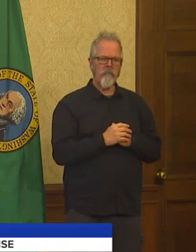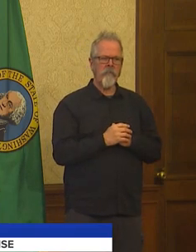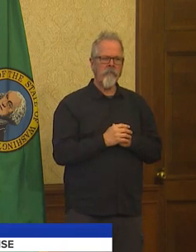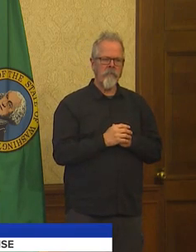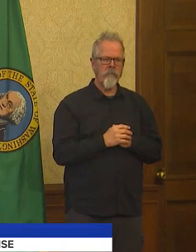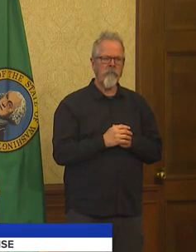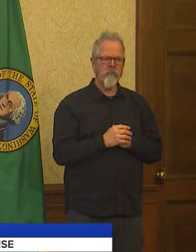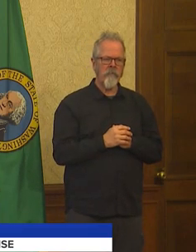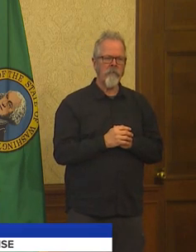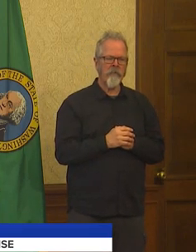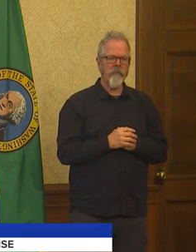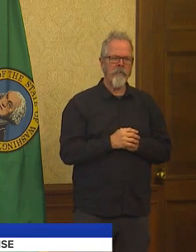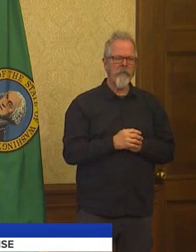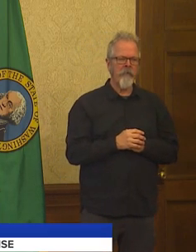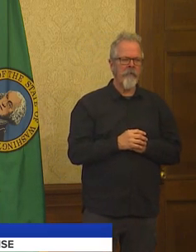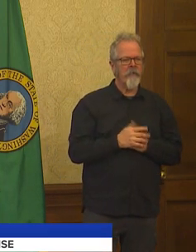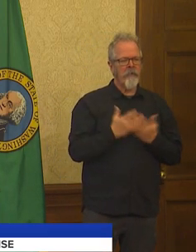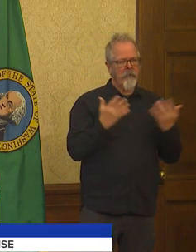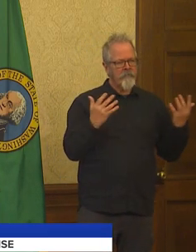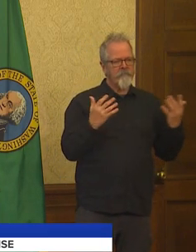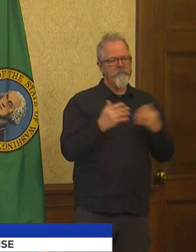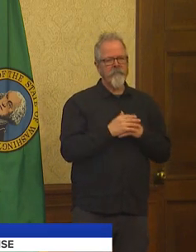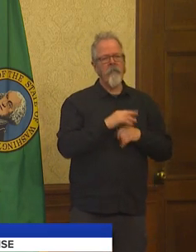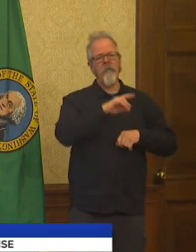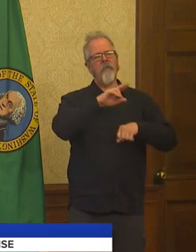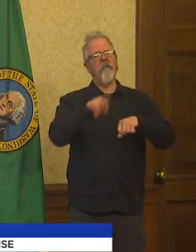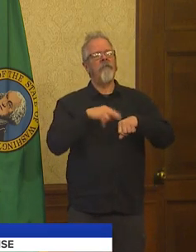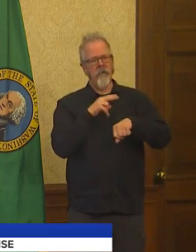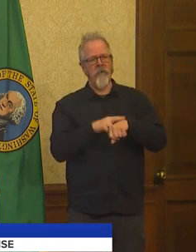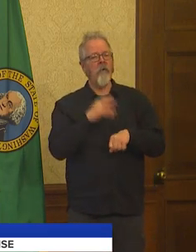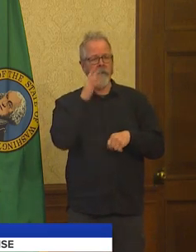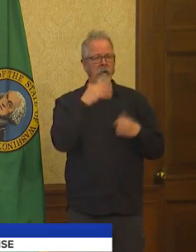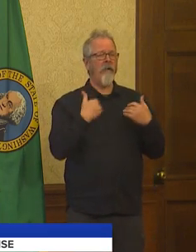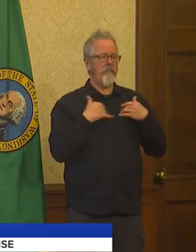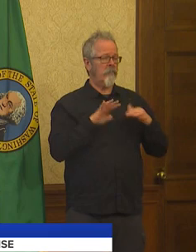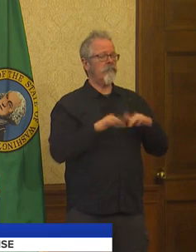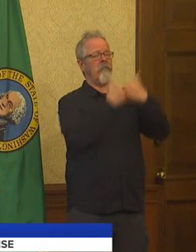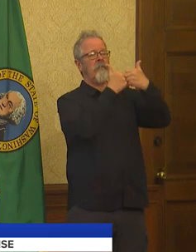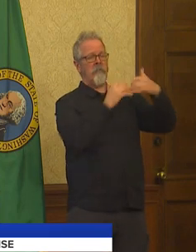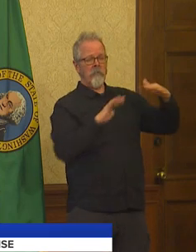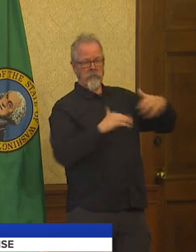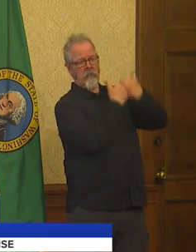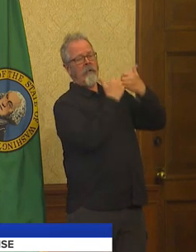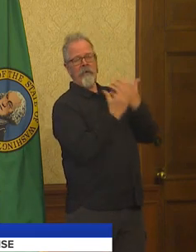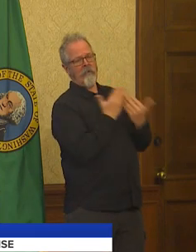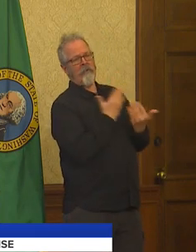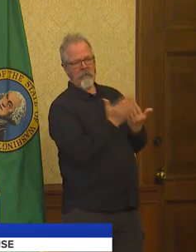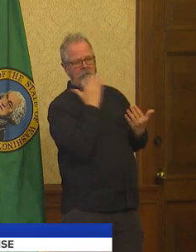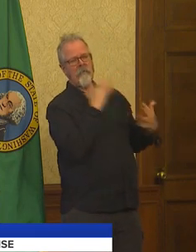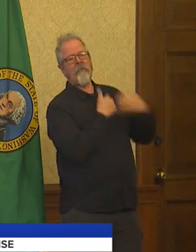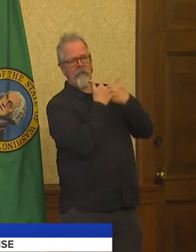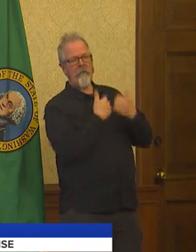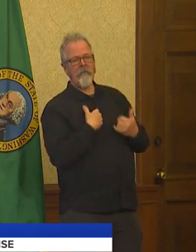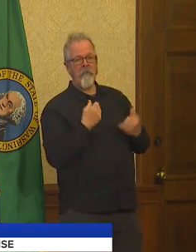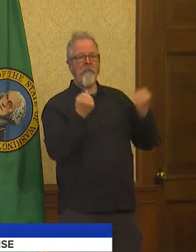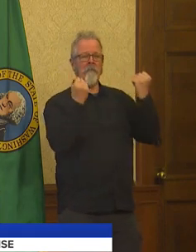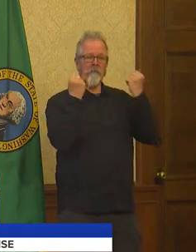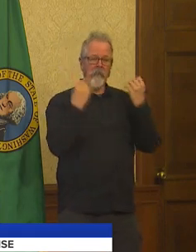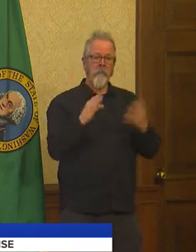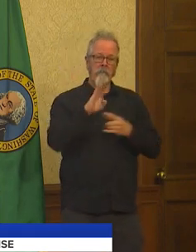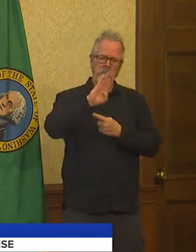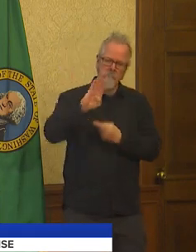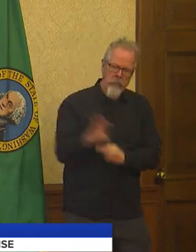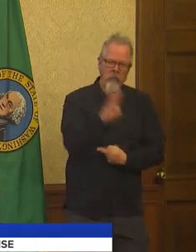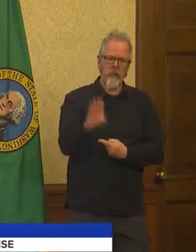real challenges in our state in the billions of dollars. And we need to know, as with all of our data, how big